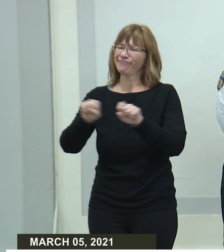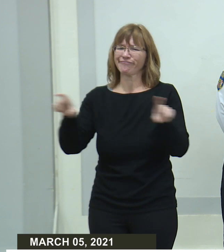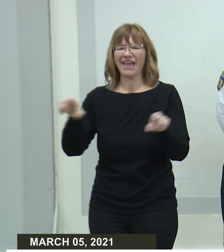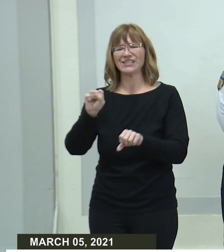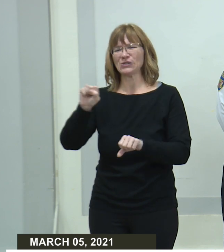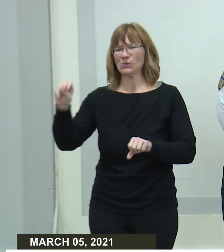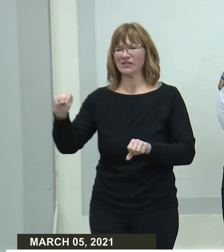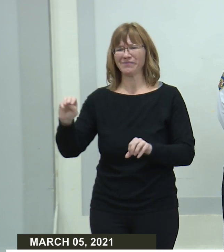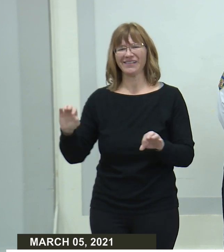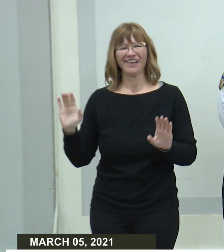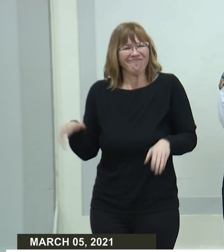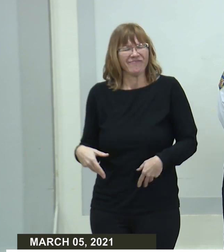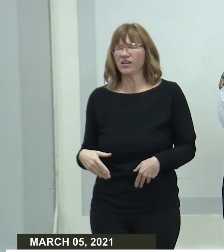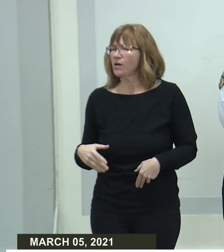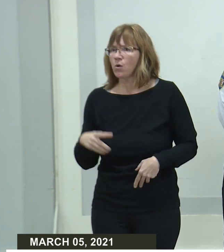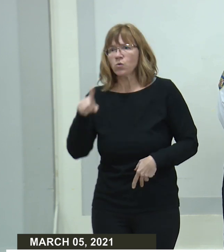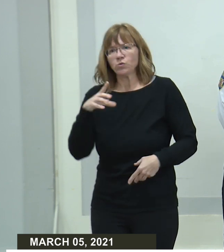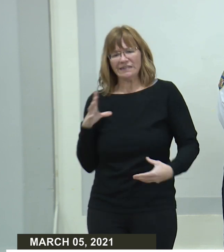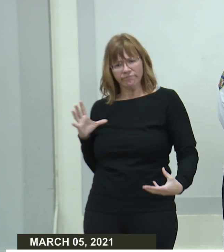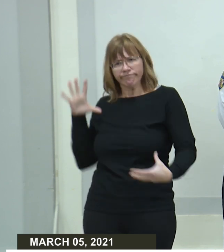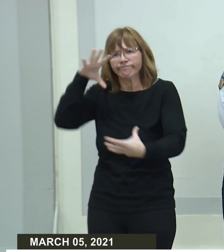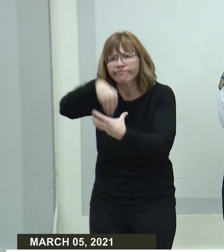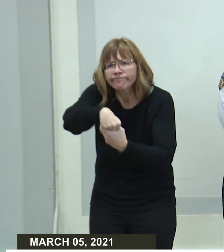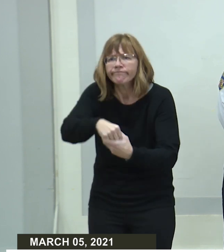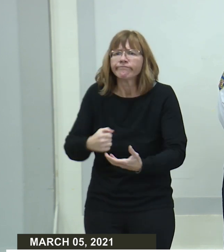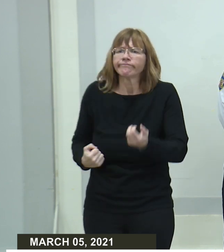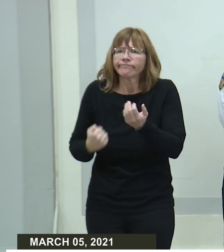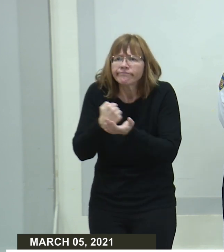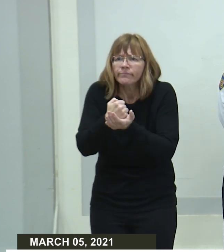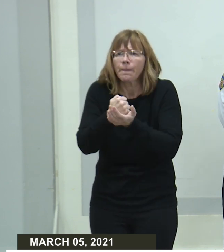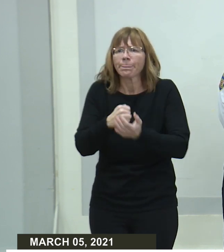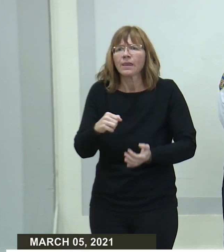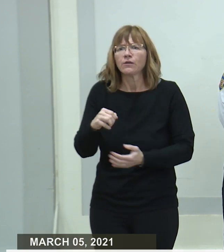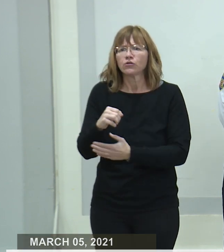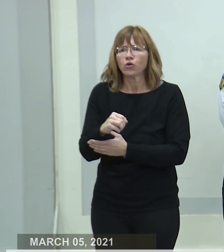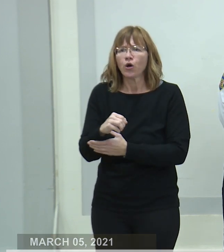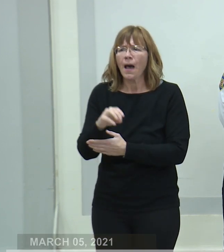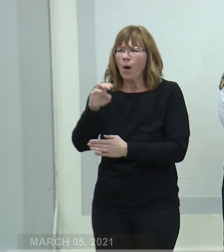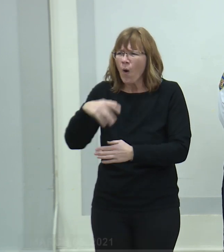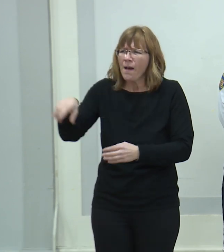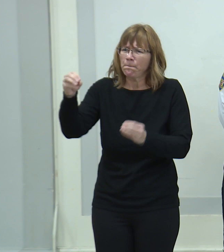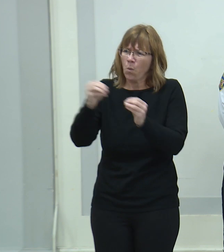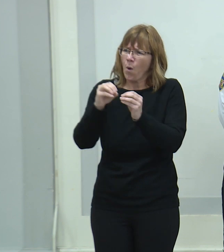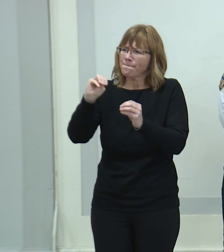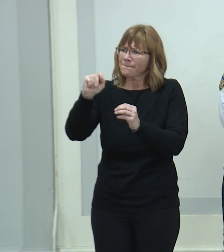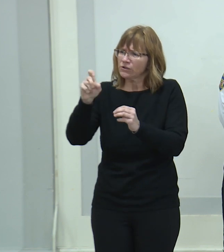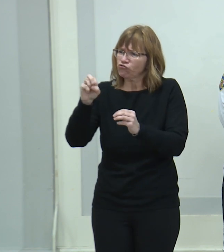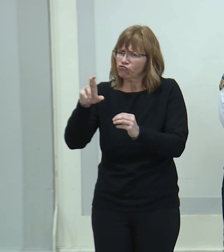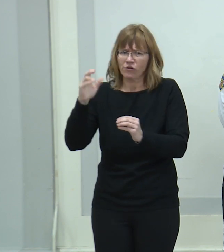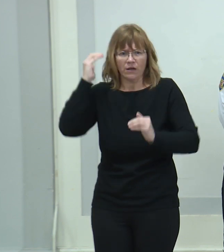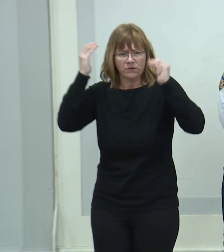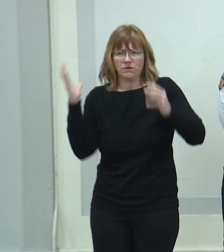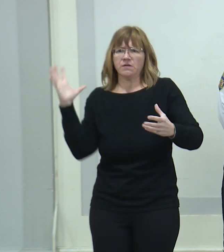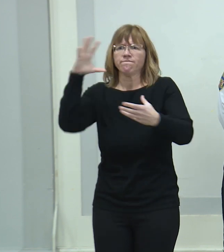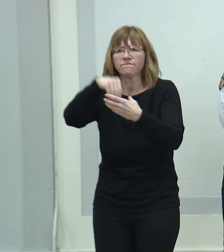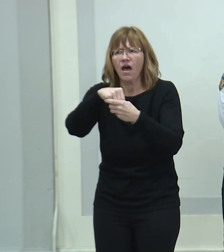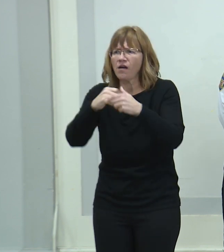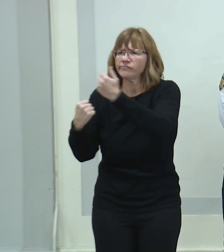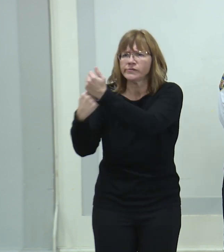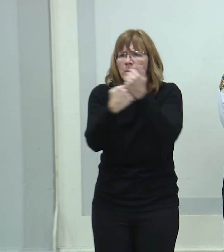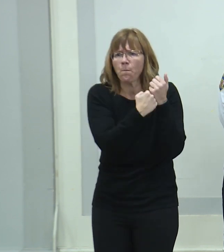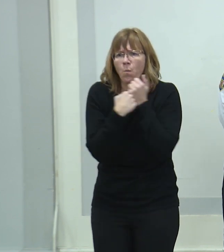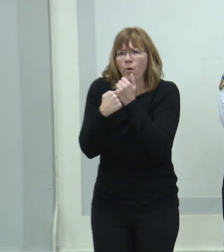mentors throughout the city of Baltimore. We need everybody to step up. I'm going to hold all of our agencies accountable for what's going